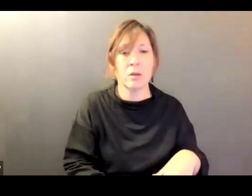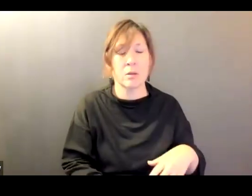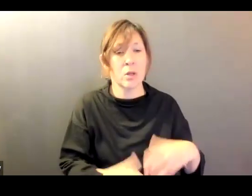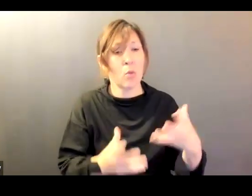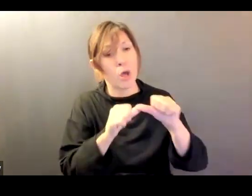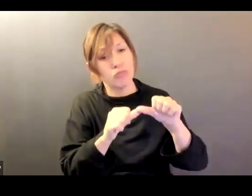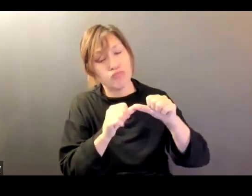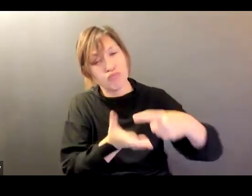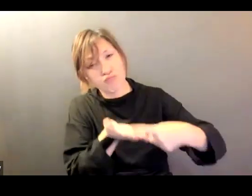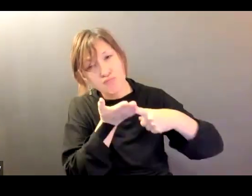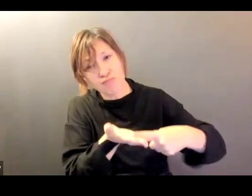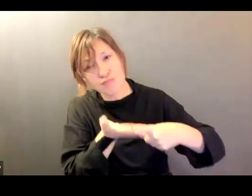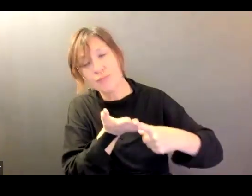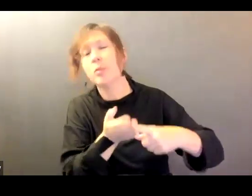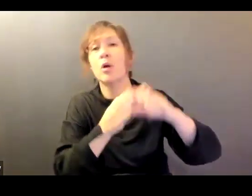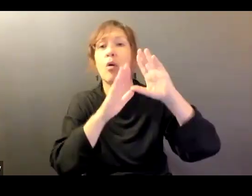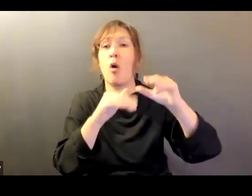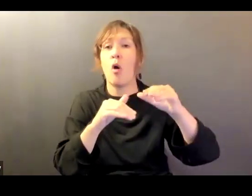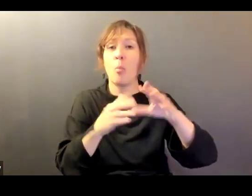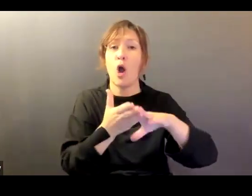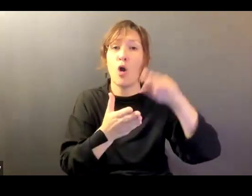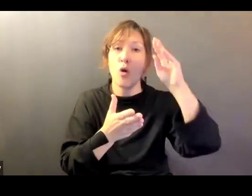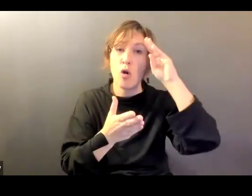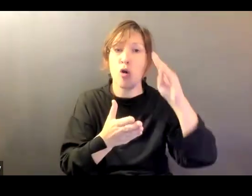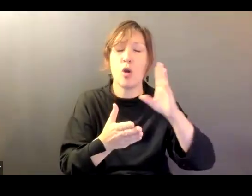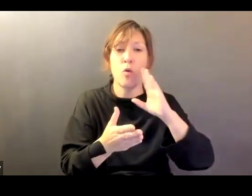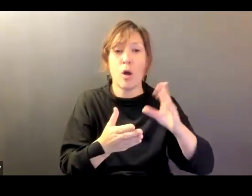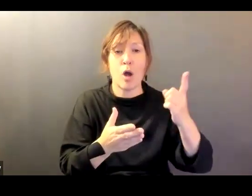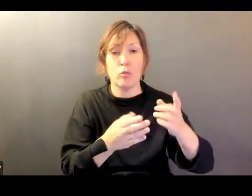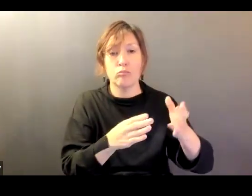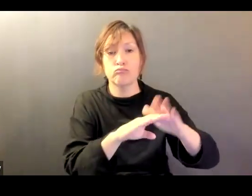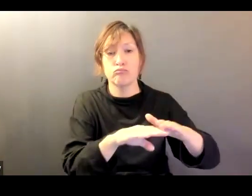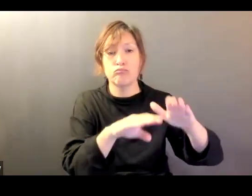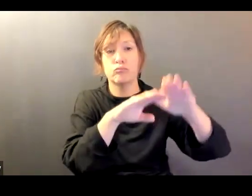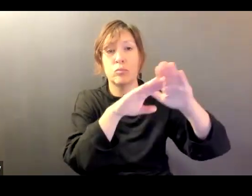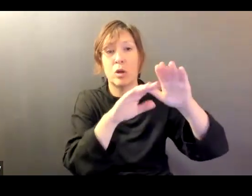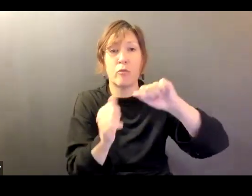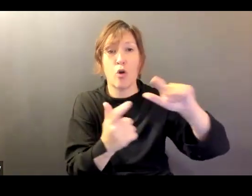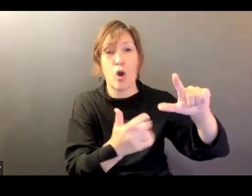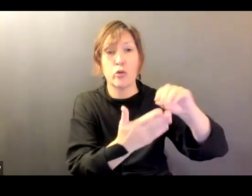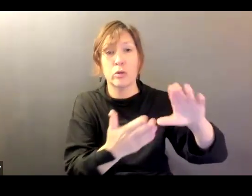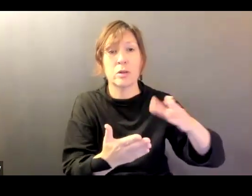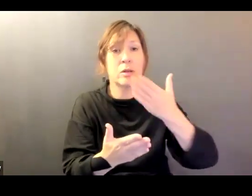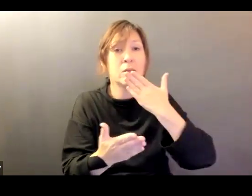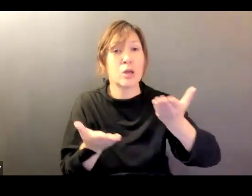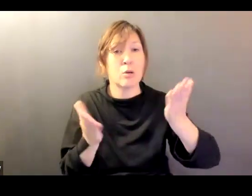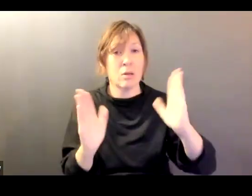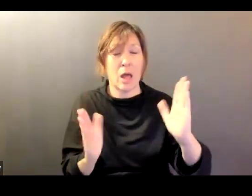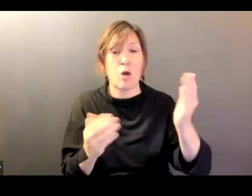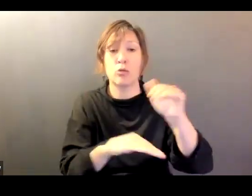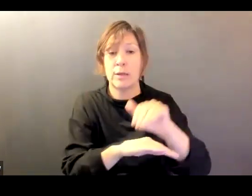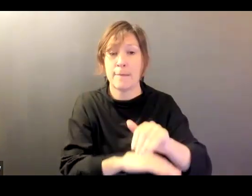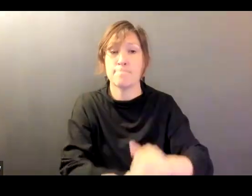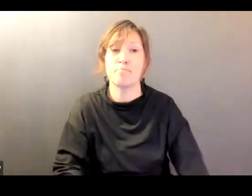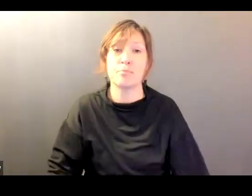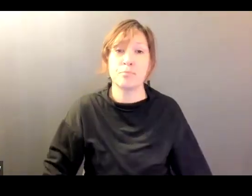working together to accelerate learning for every student here in the Boston Public Schools. So thank you for giving us this opportunity tonight. Thank you